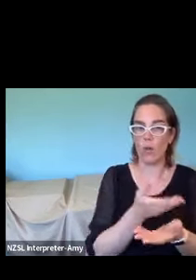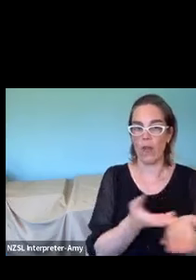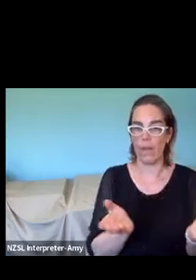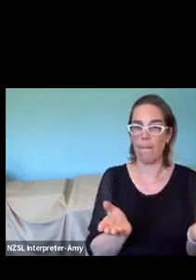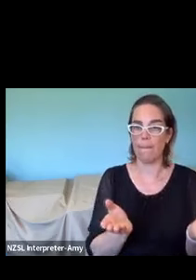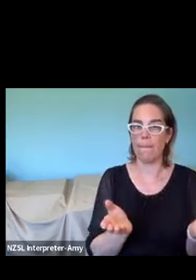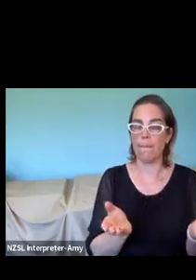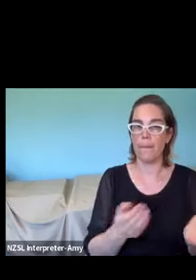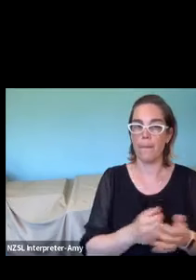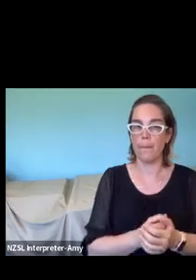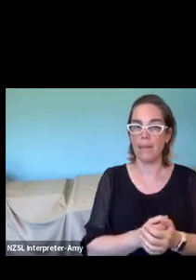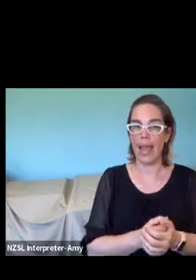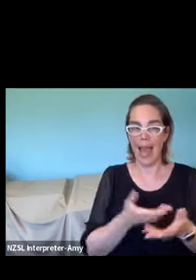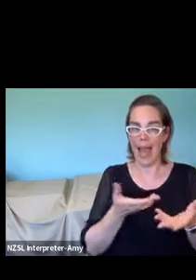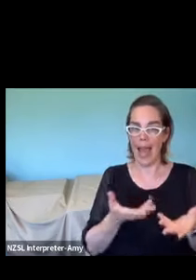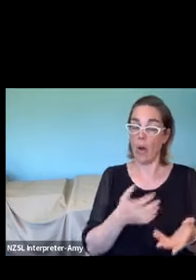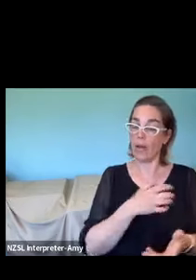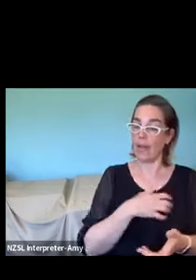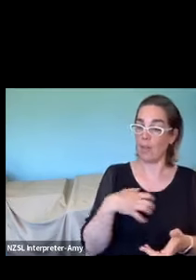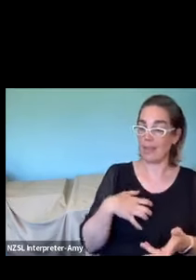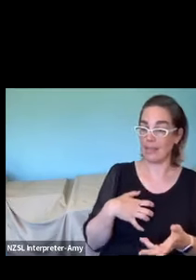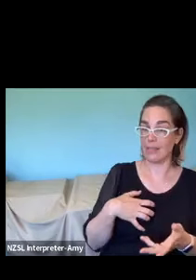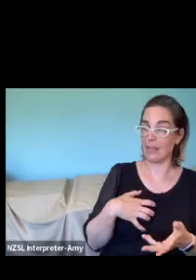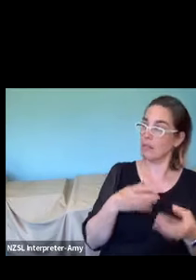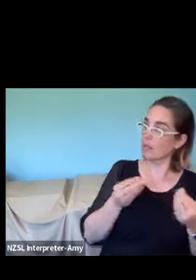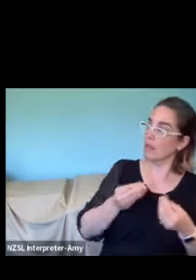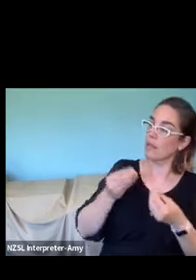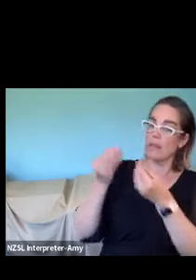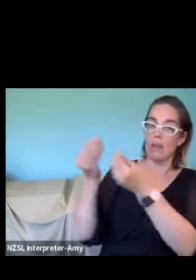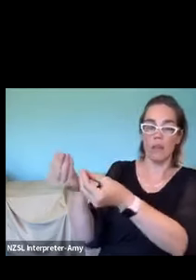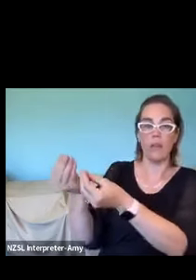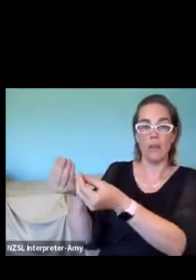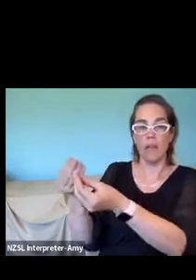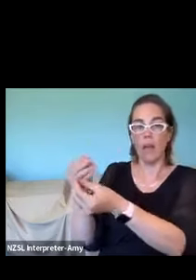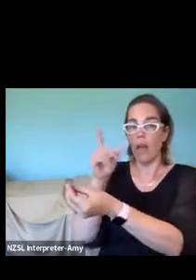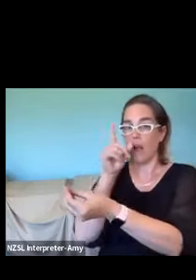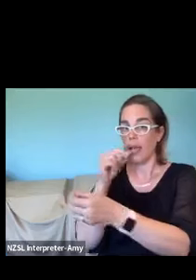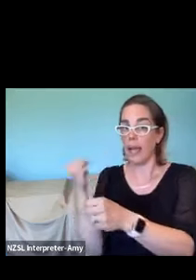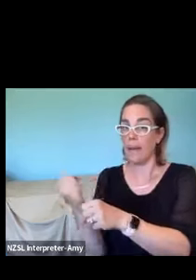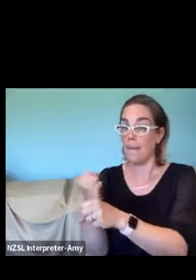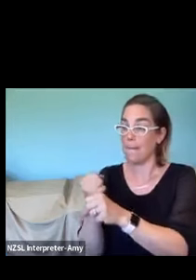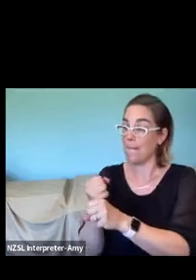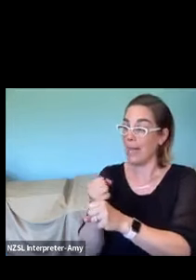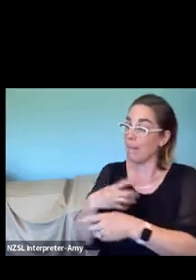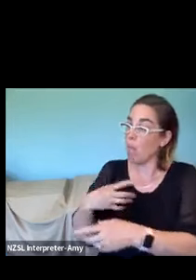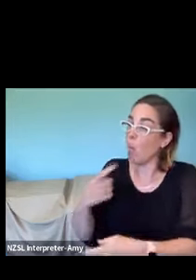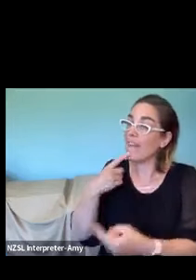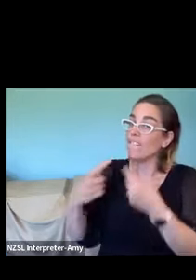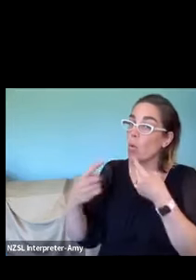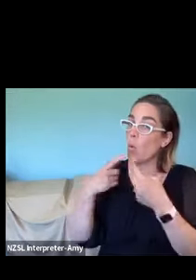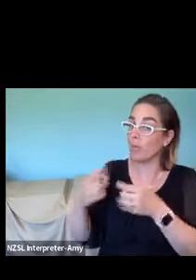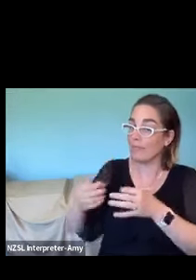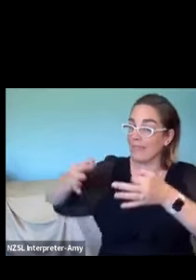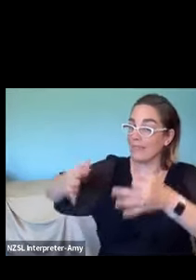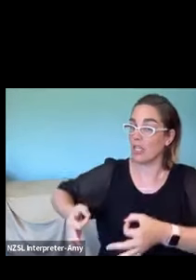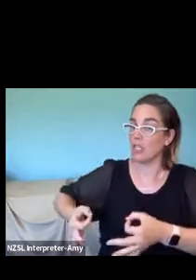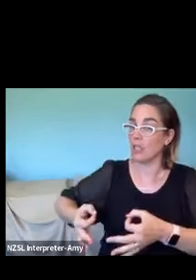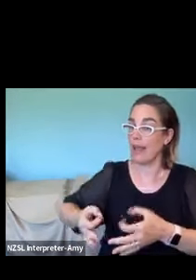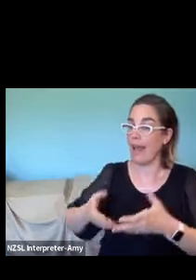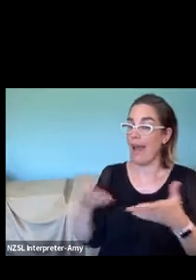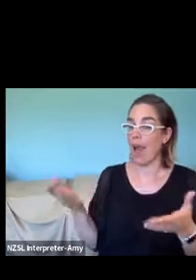can help the government to make the more informed decisions on how the